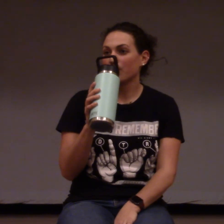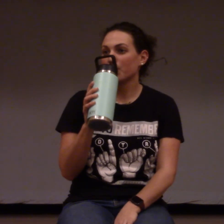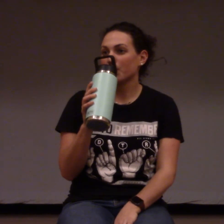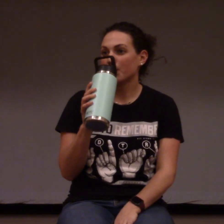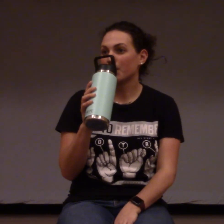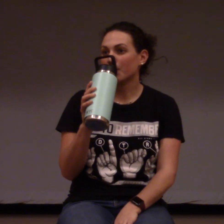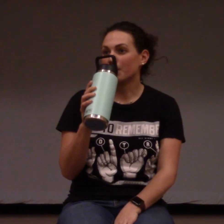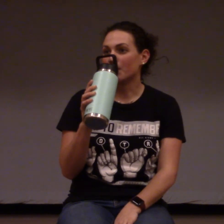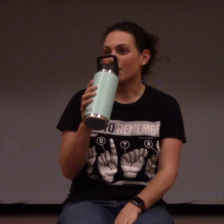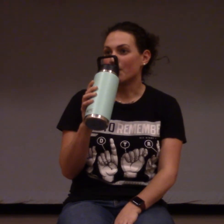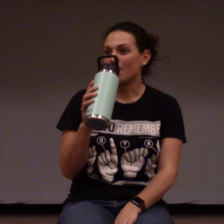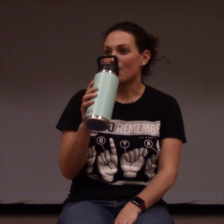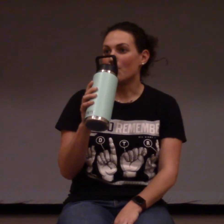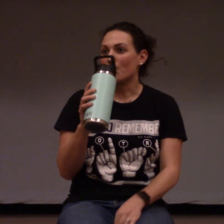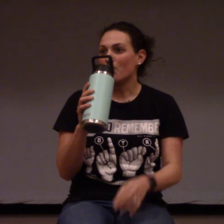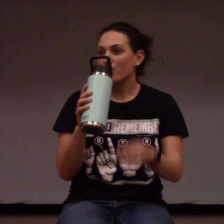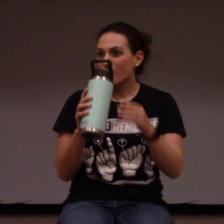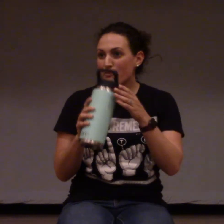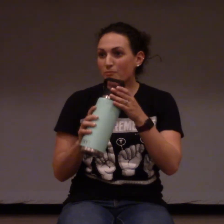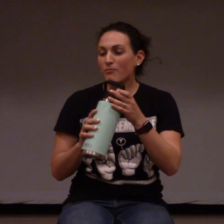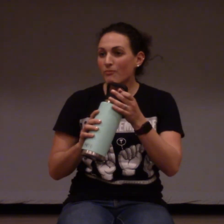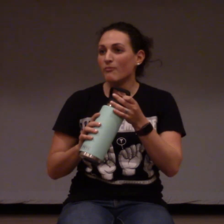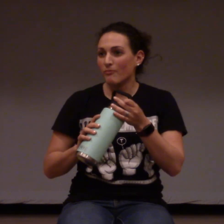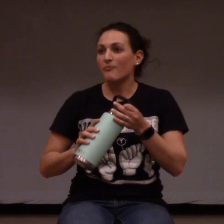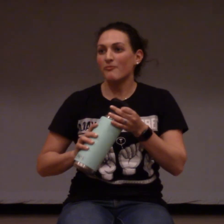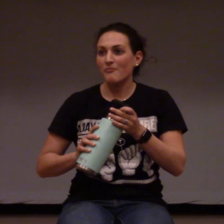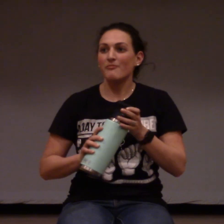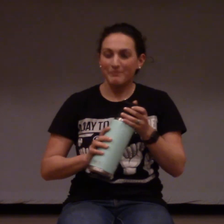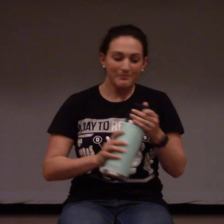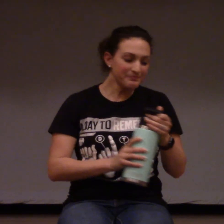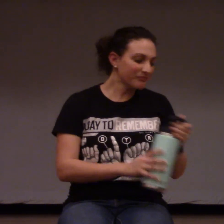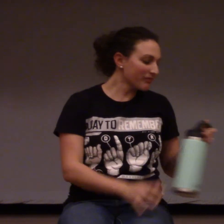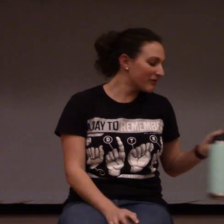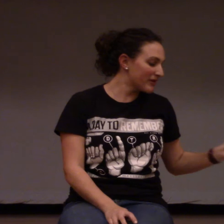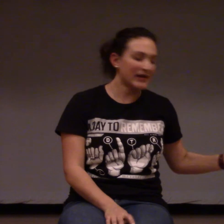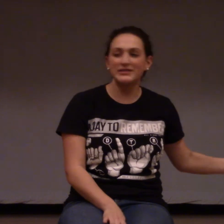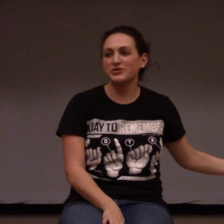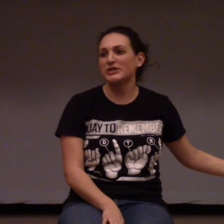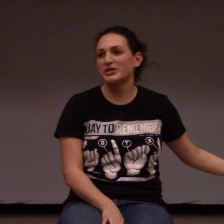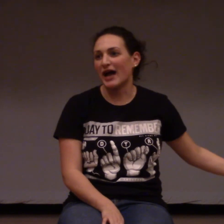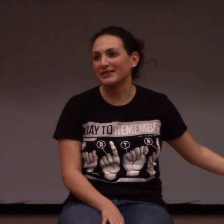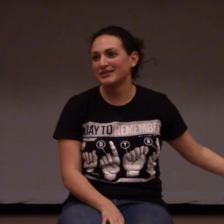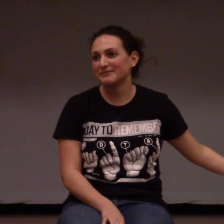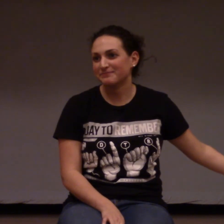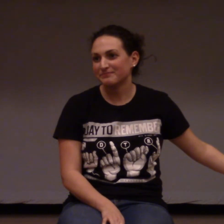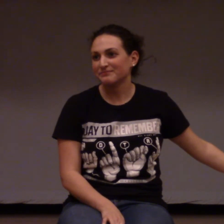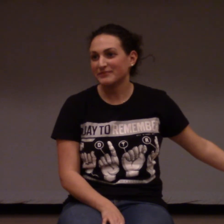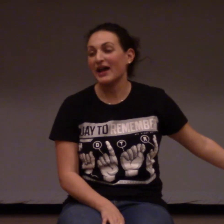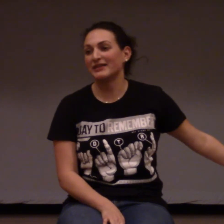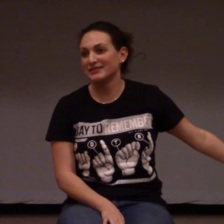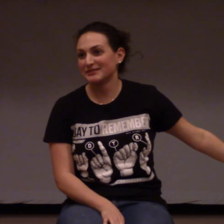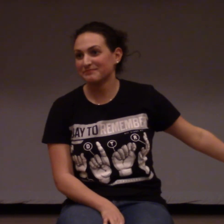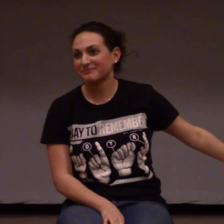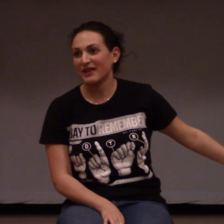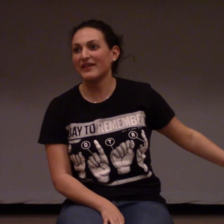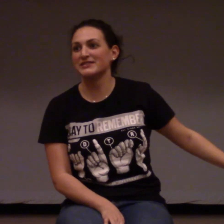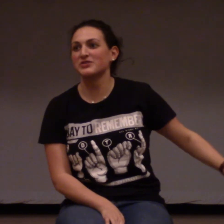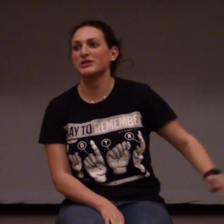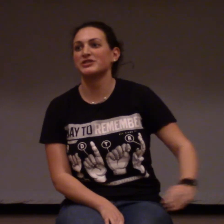signing, lipping what you're Mhm. signing In that situation, yes. or not? Yes. In that situation,